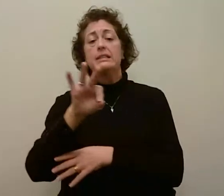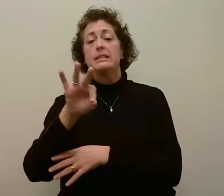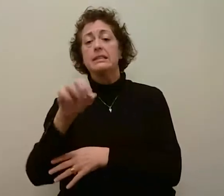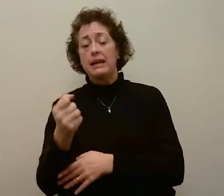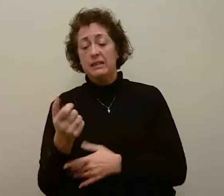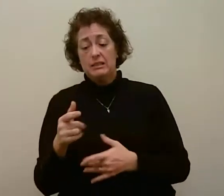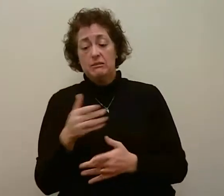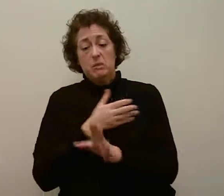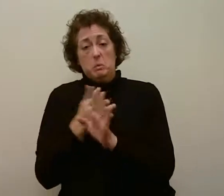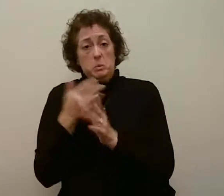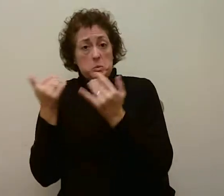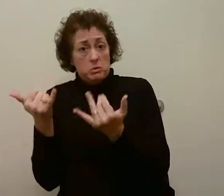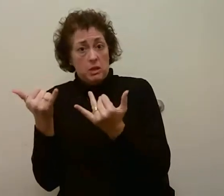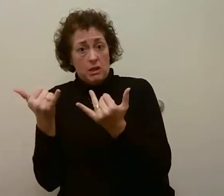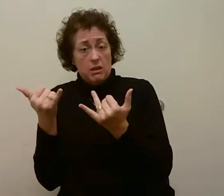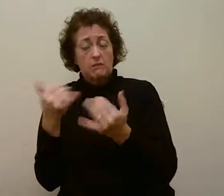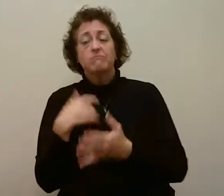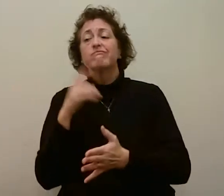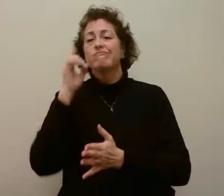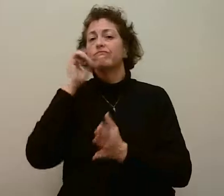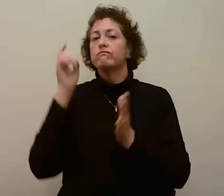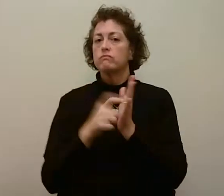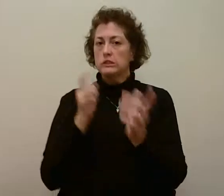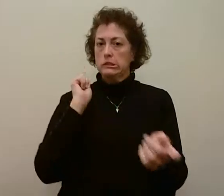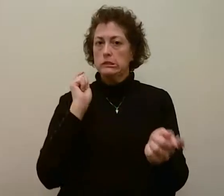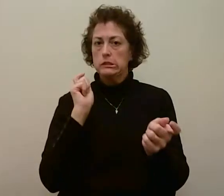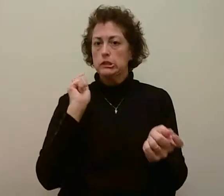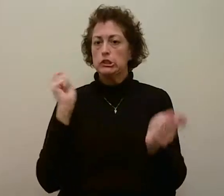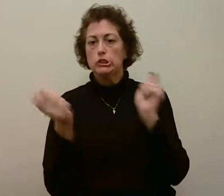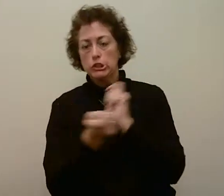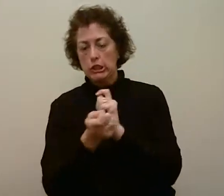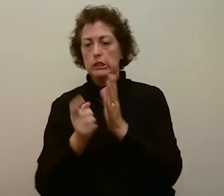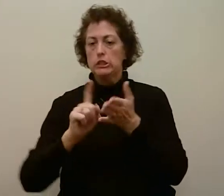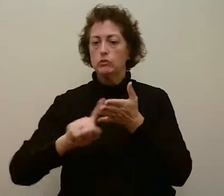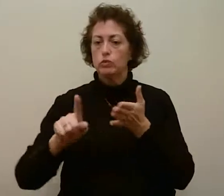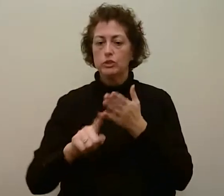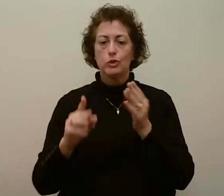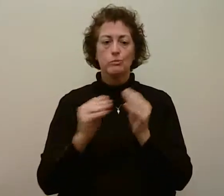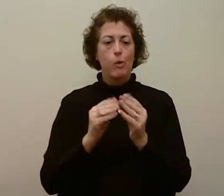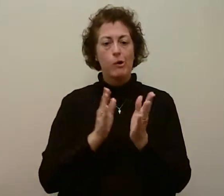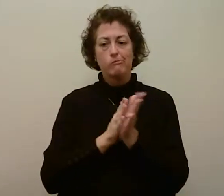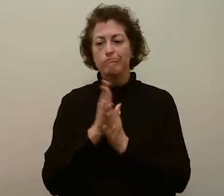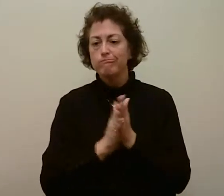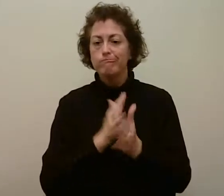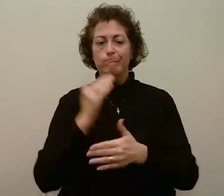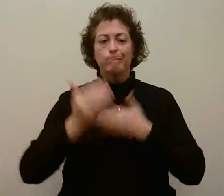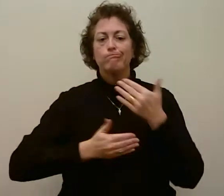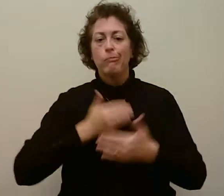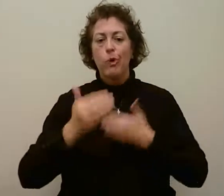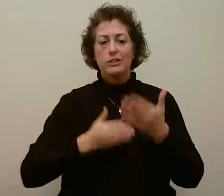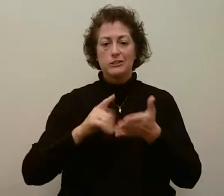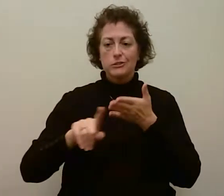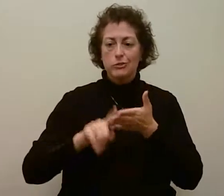seen a real change in research and a dynamic process of research developing